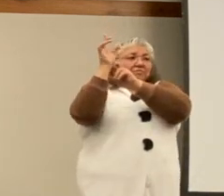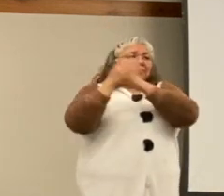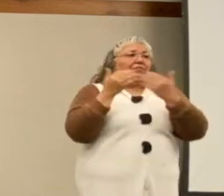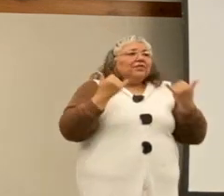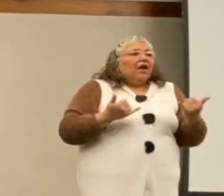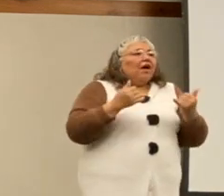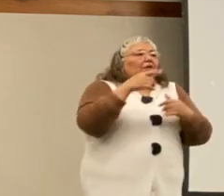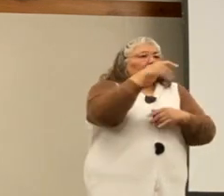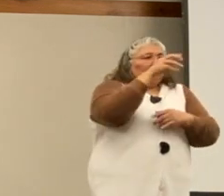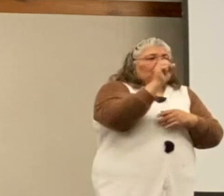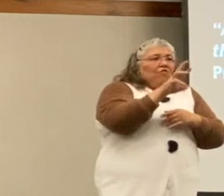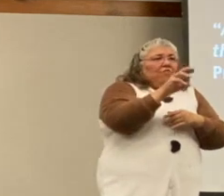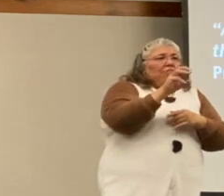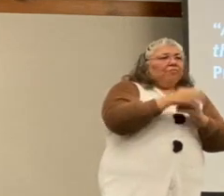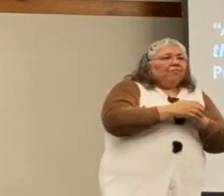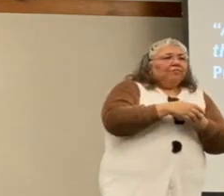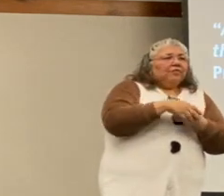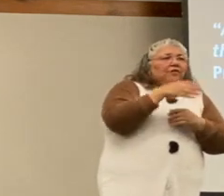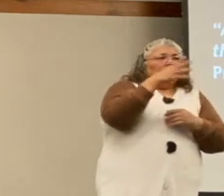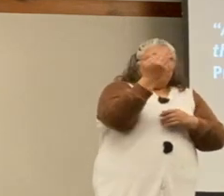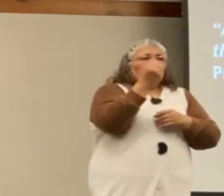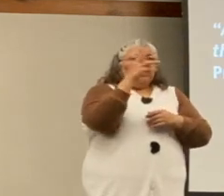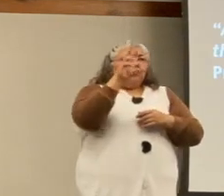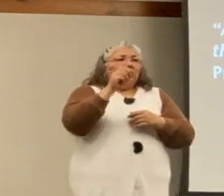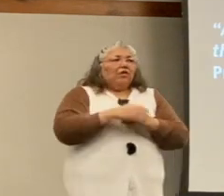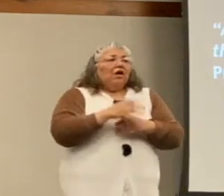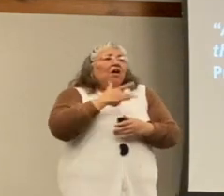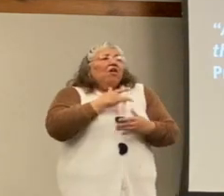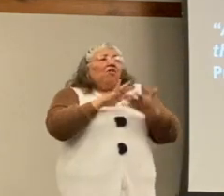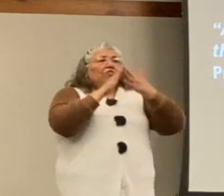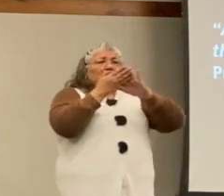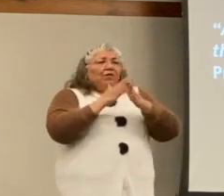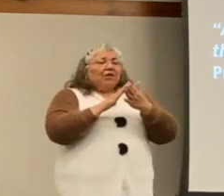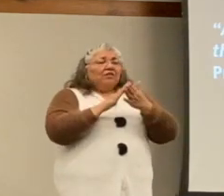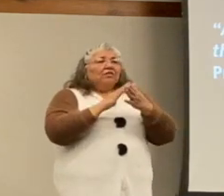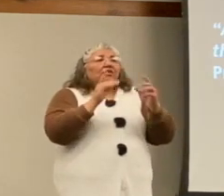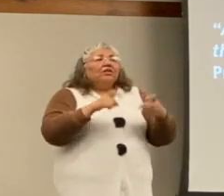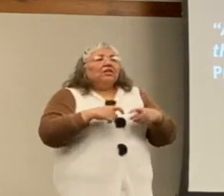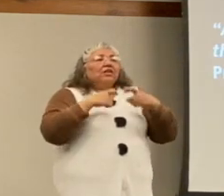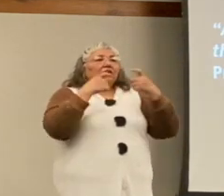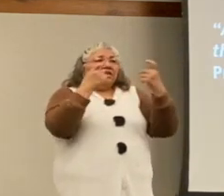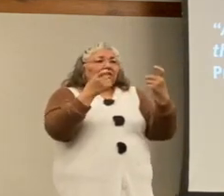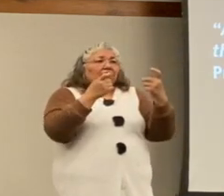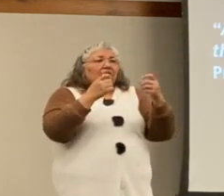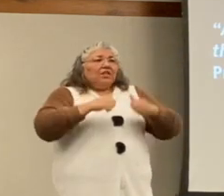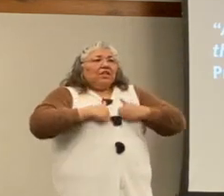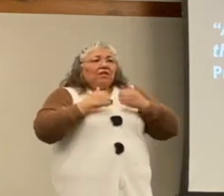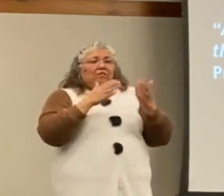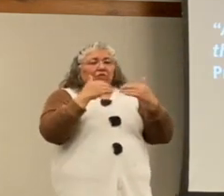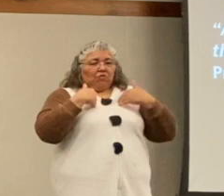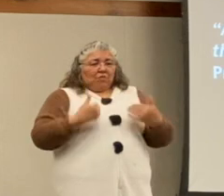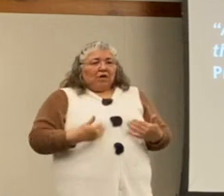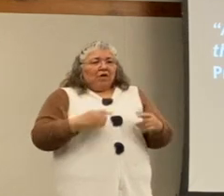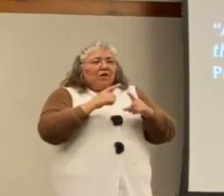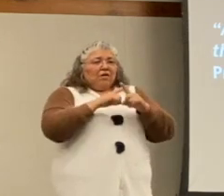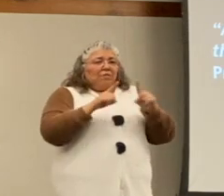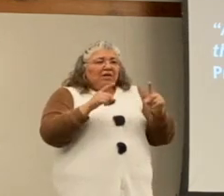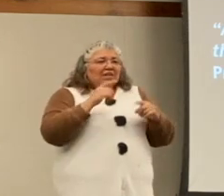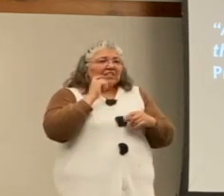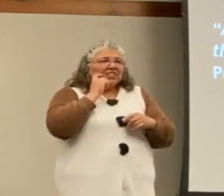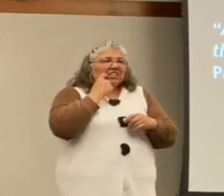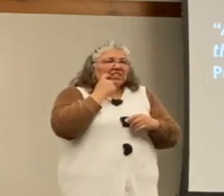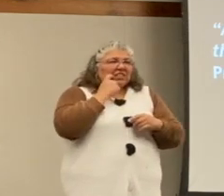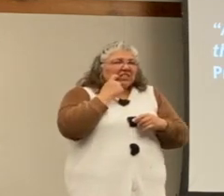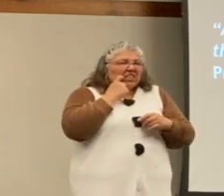Proverbs 14:30 says this. A heart of peace gives life to the body, but envy